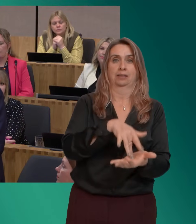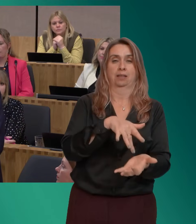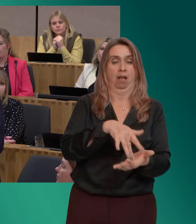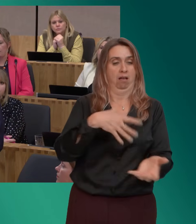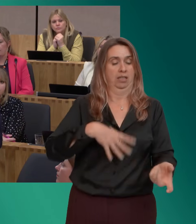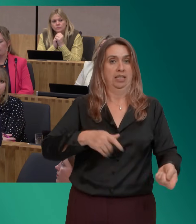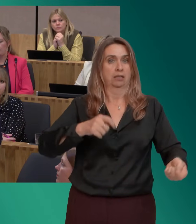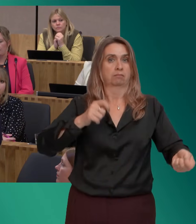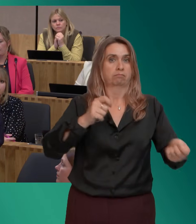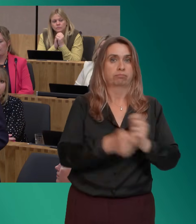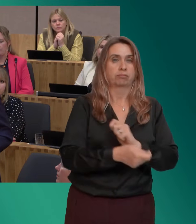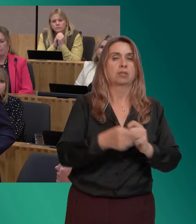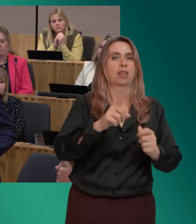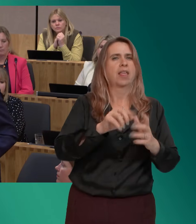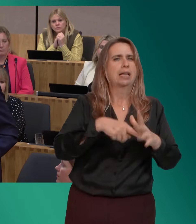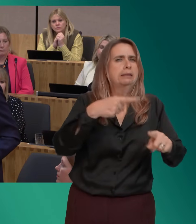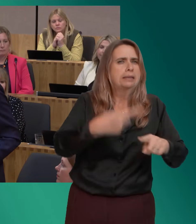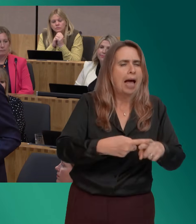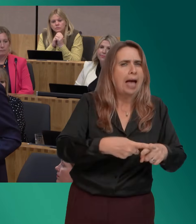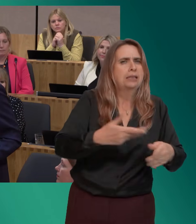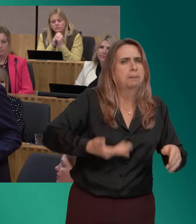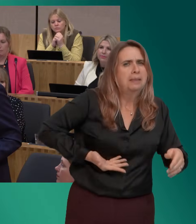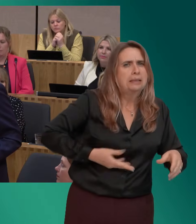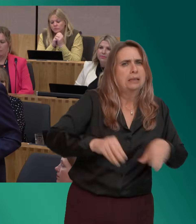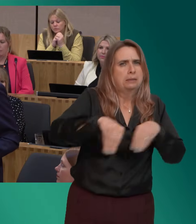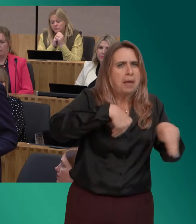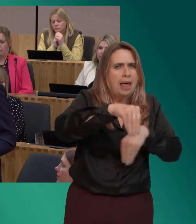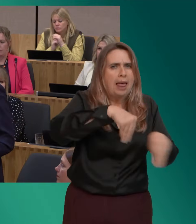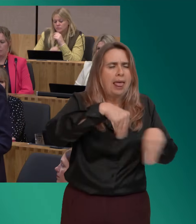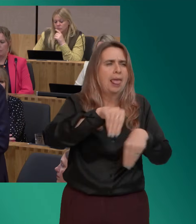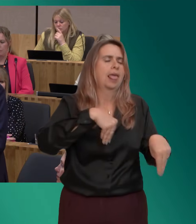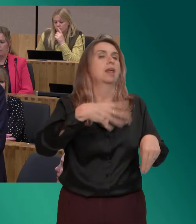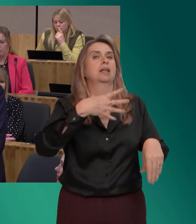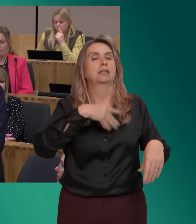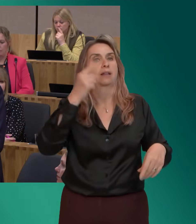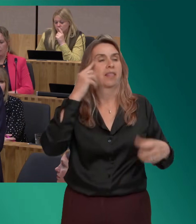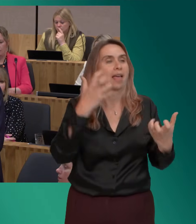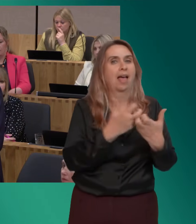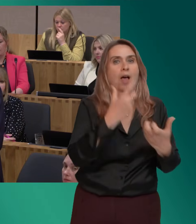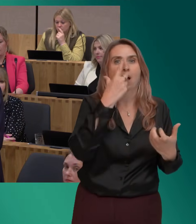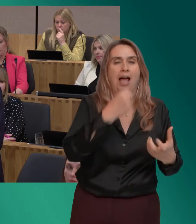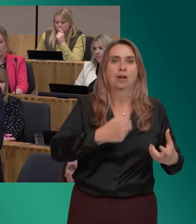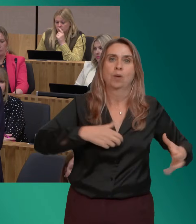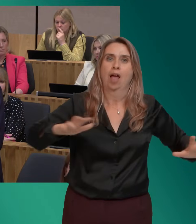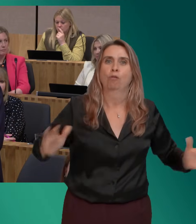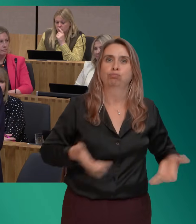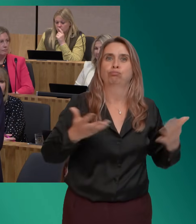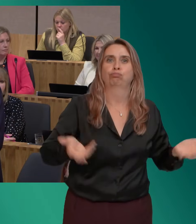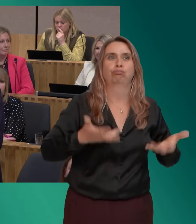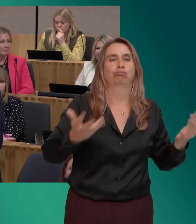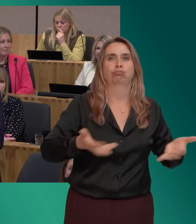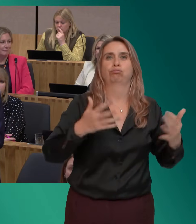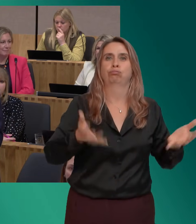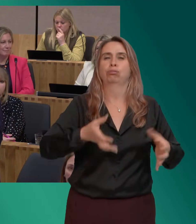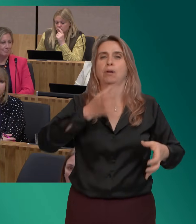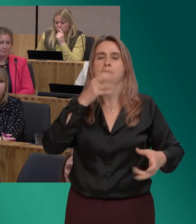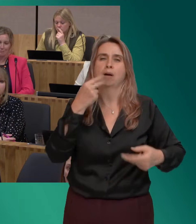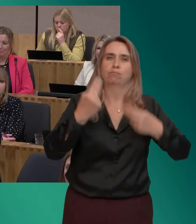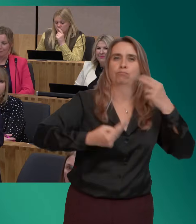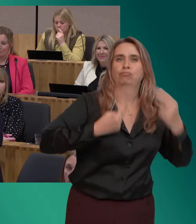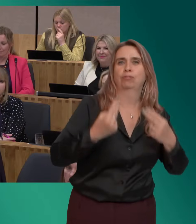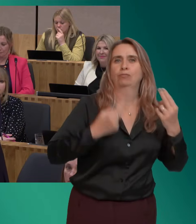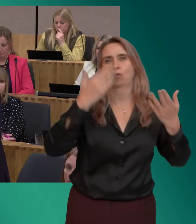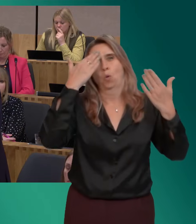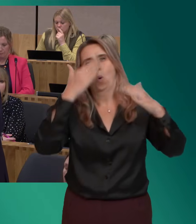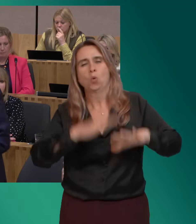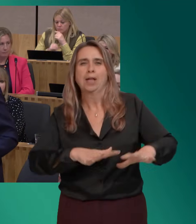non-domestic rates system. We will explore how to use all the levers available to us to support a thriving modern hospitality sector, working in